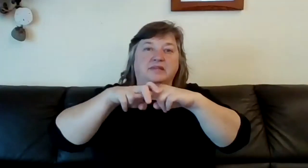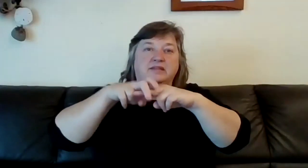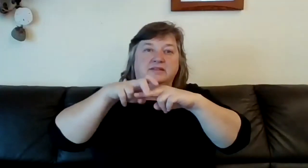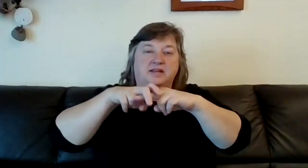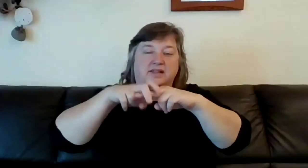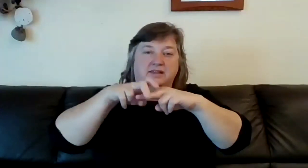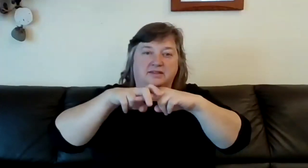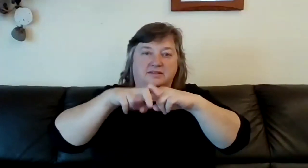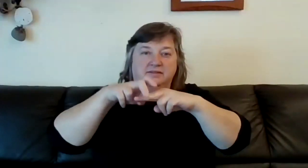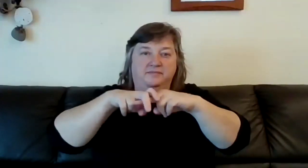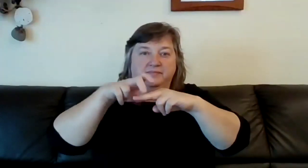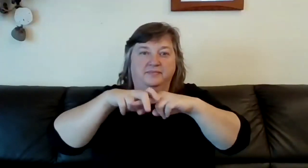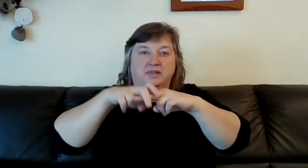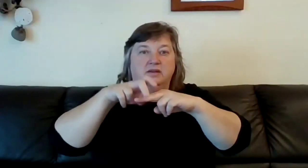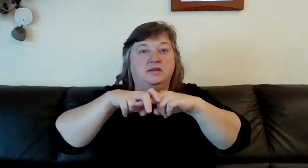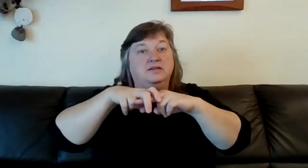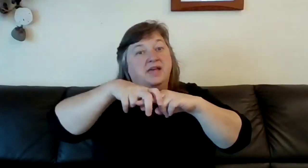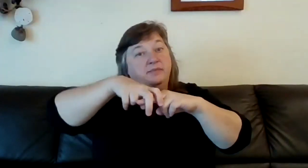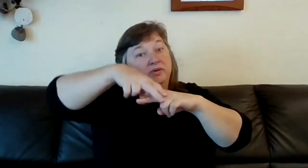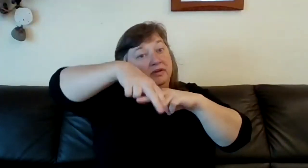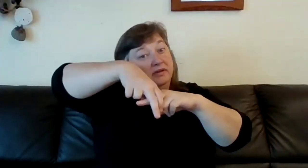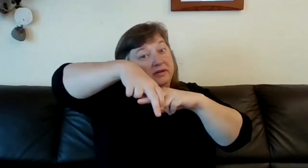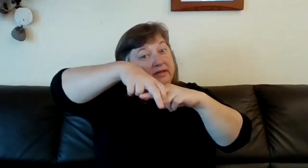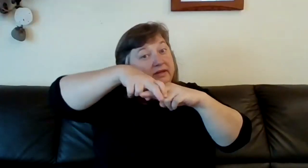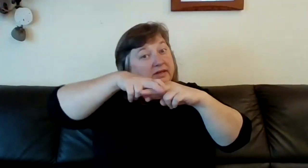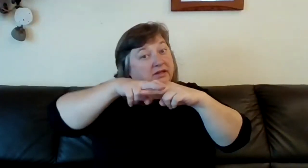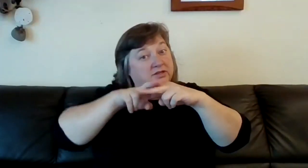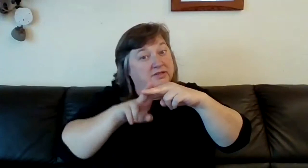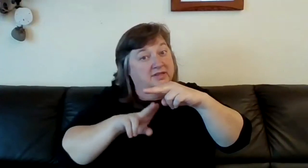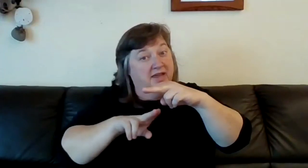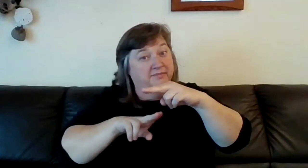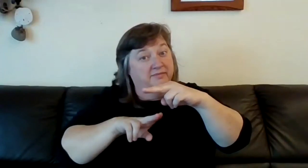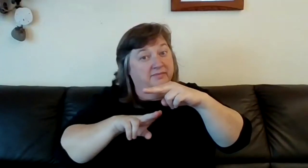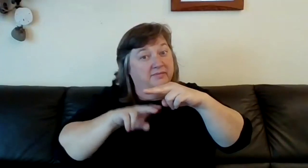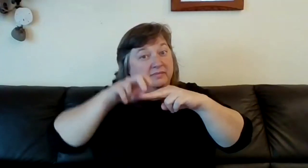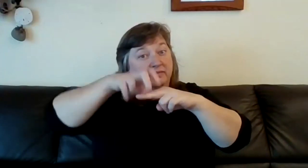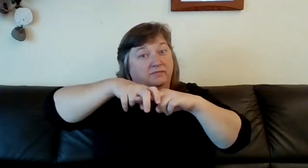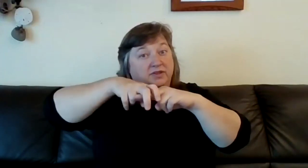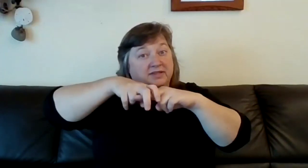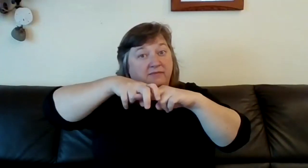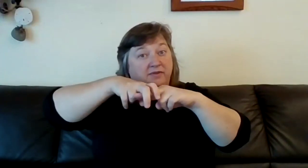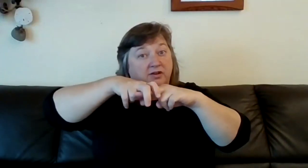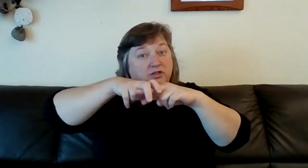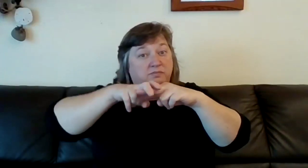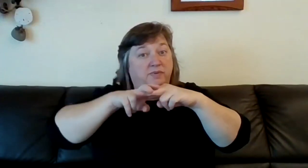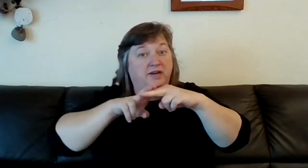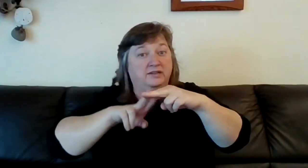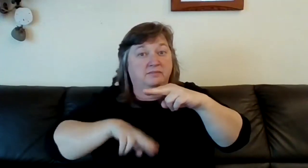is steady like this. Tape looks the same with the same fingers, but it